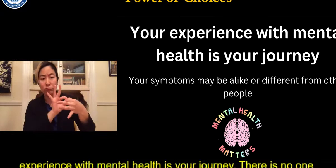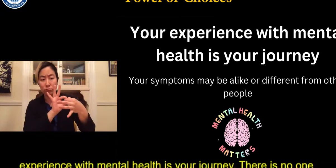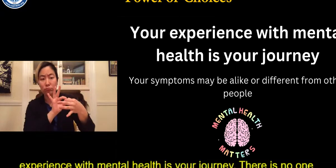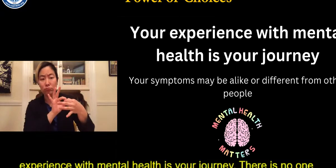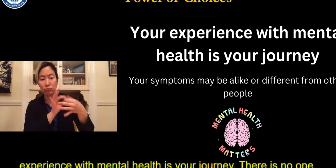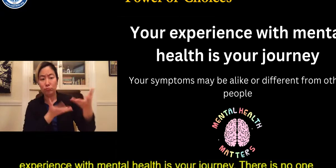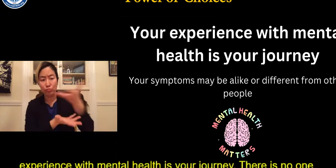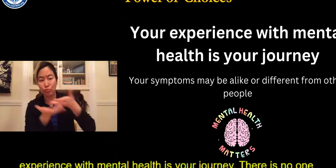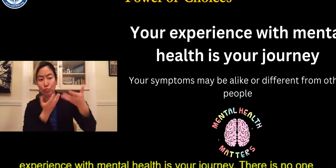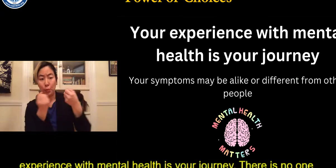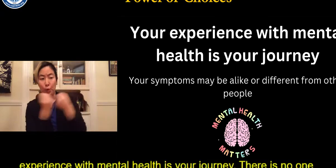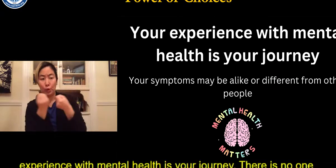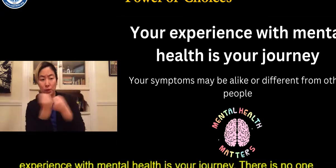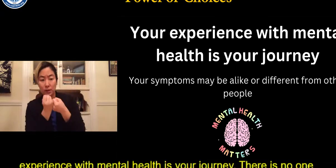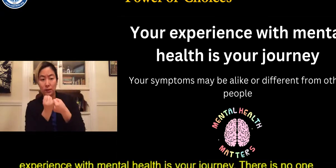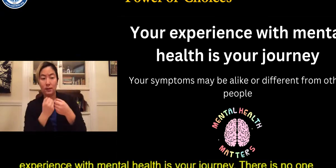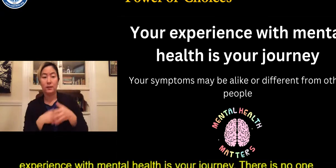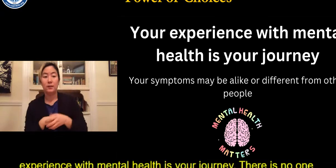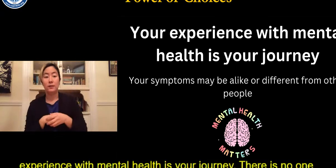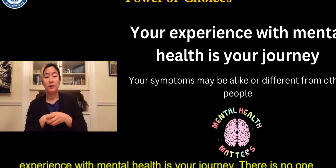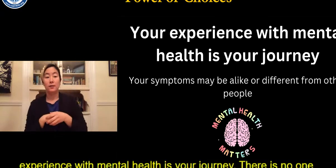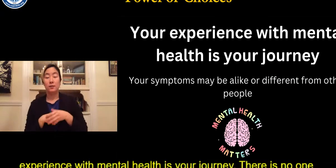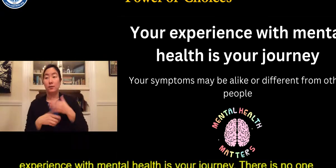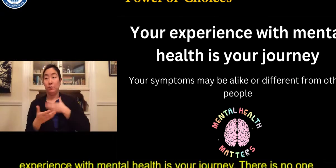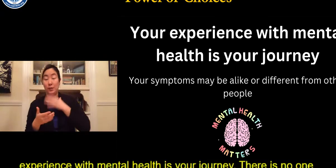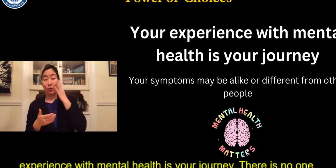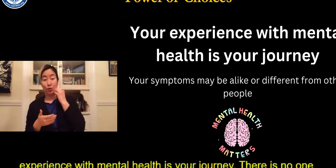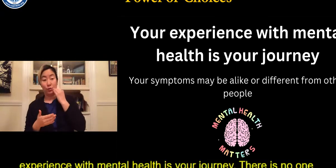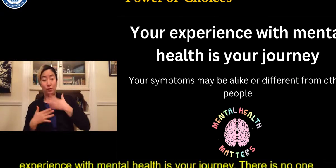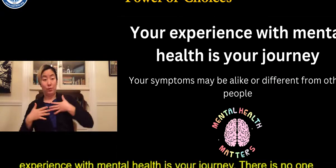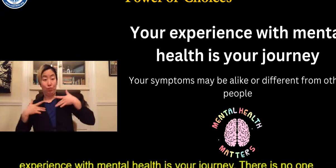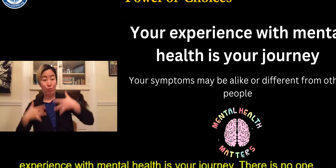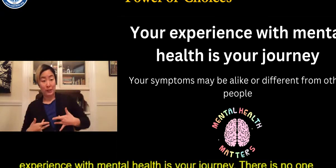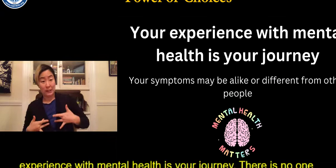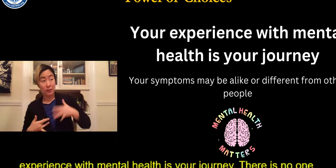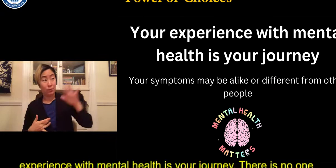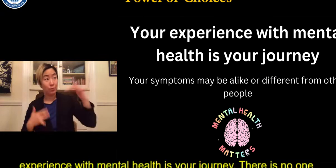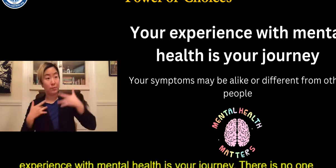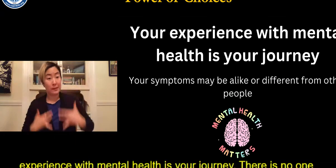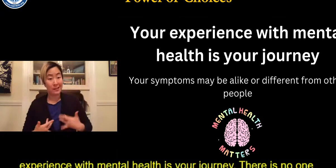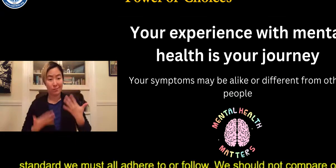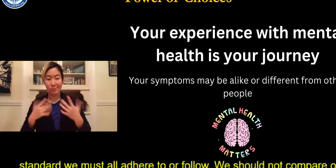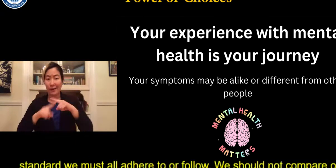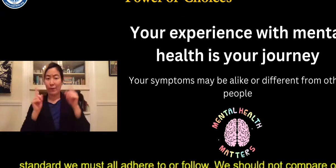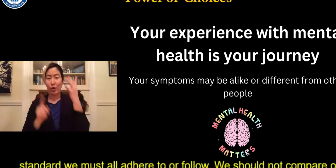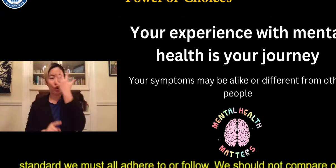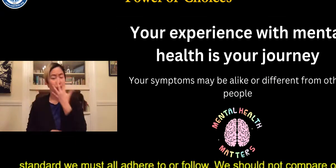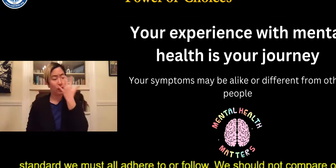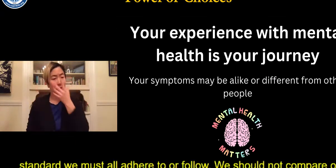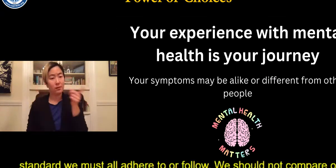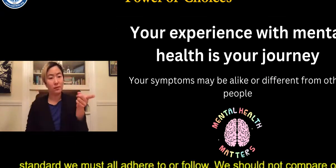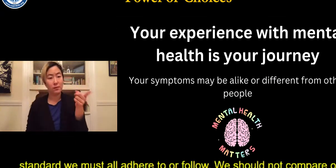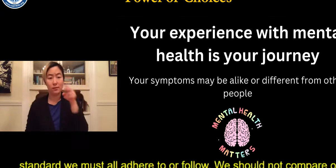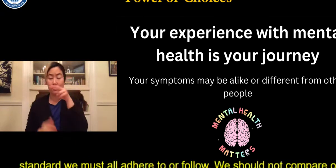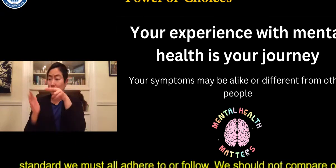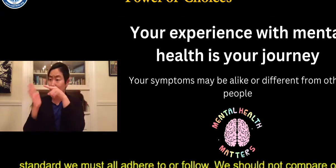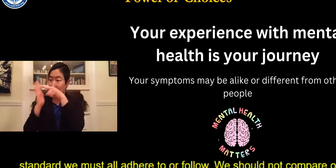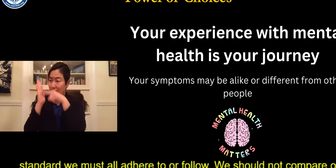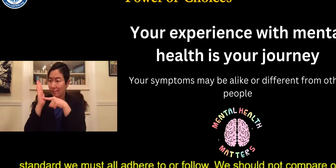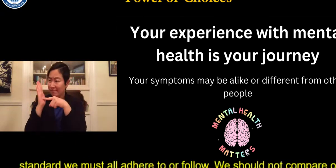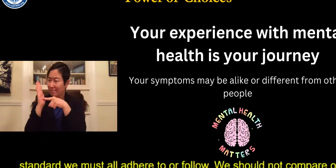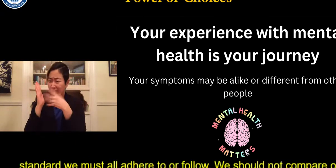is your mental health, and that you look for a community for support to connect with.